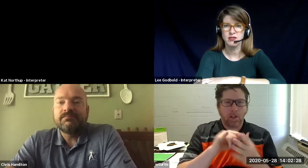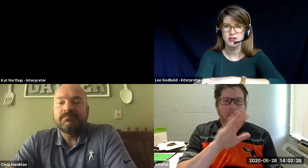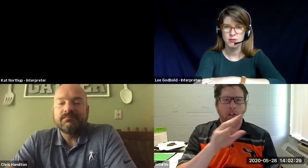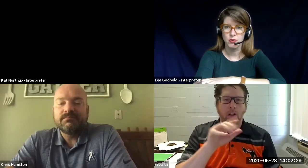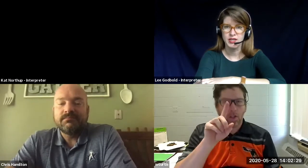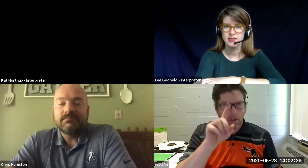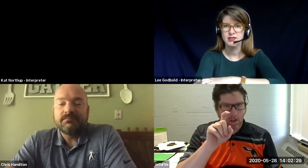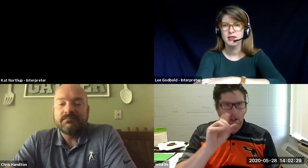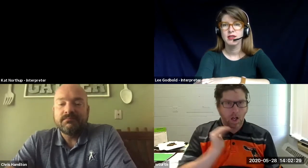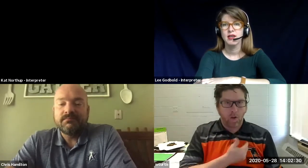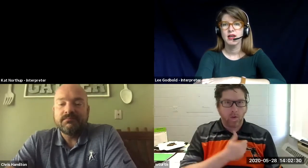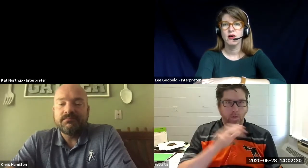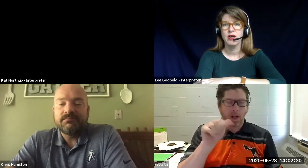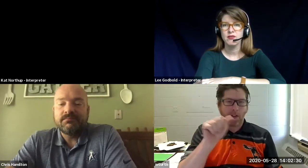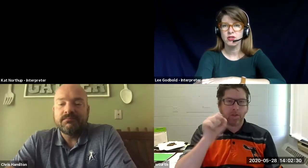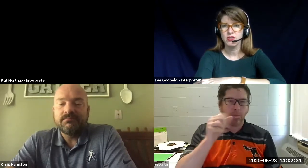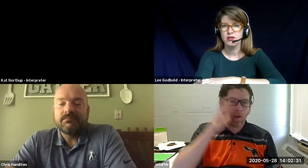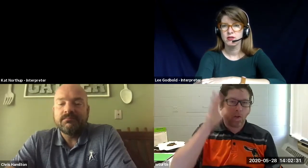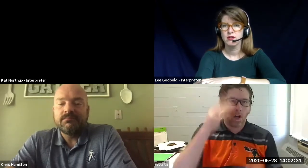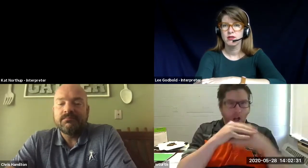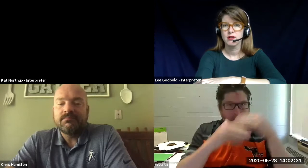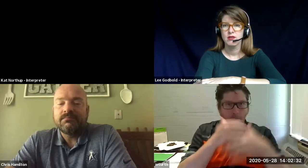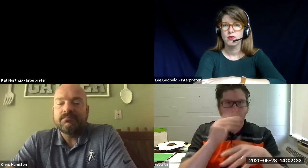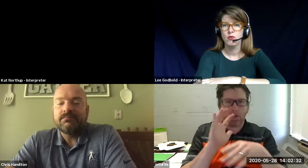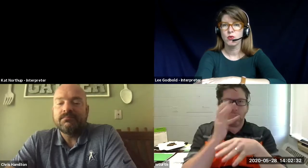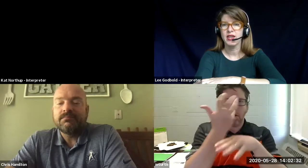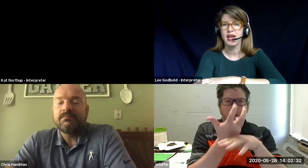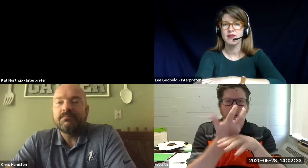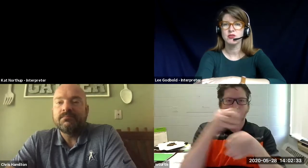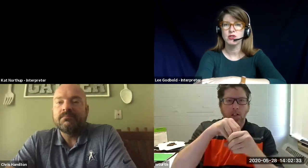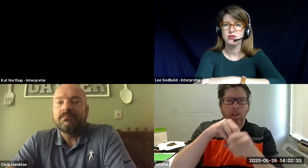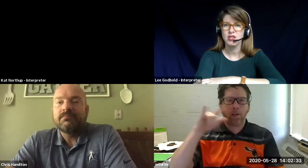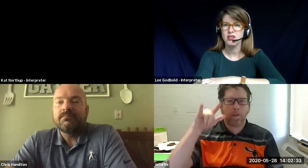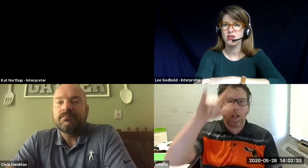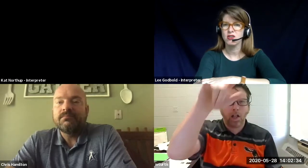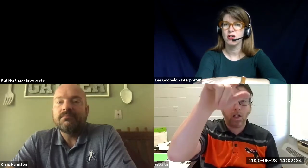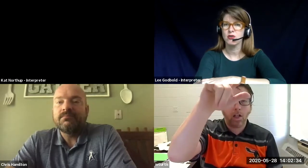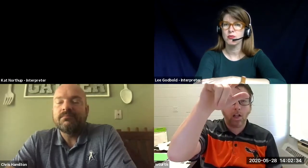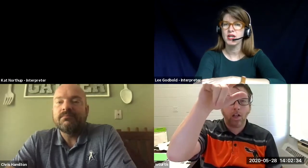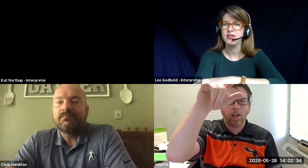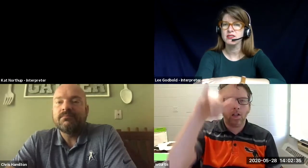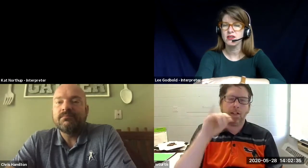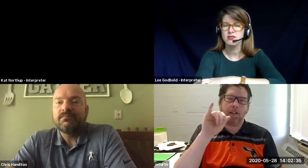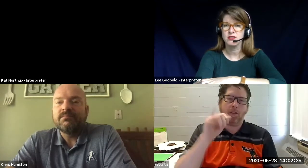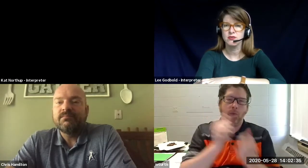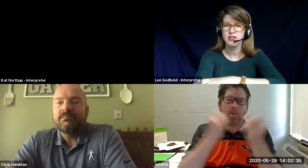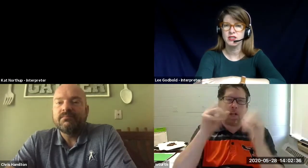at the moment. However, we have to also check, are our parents also feeling comfortable